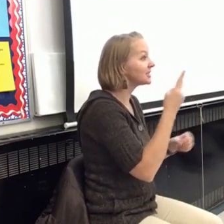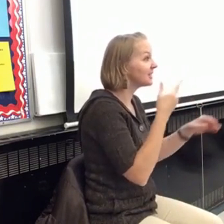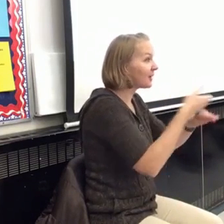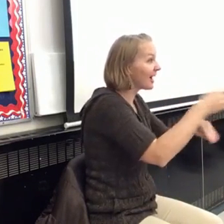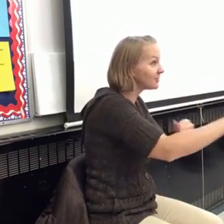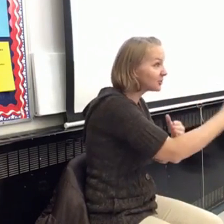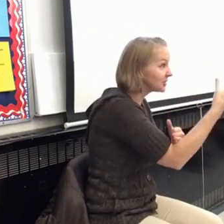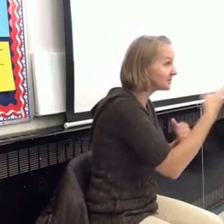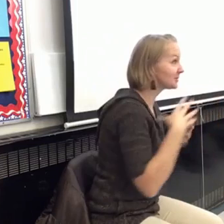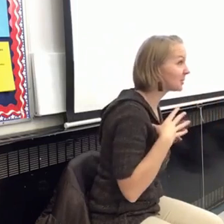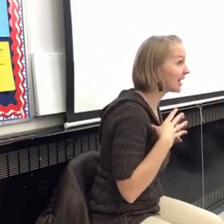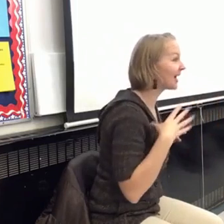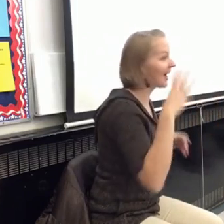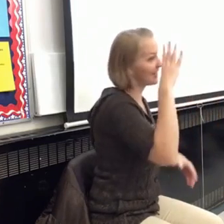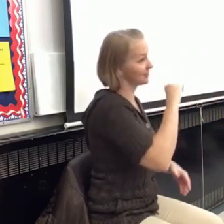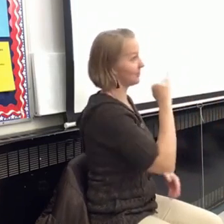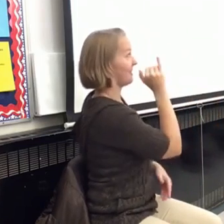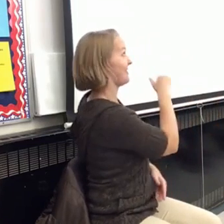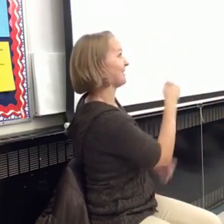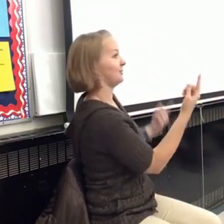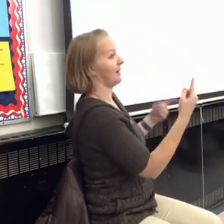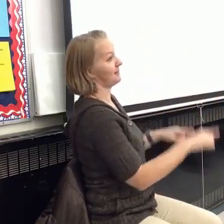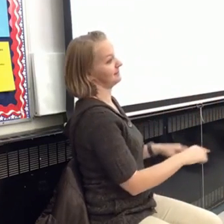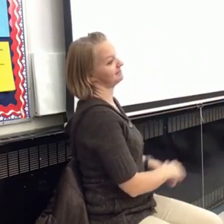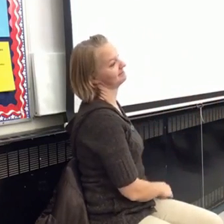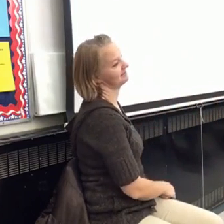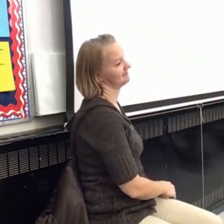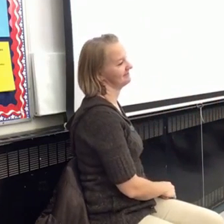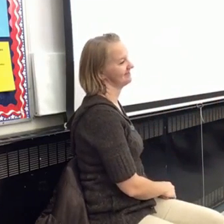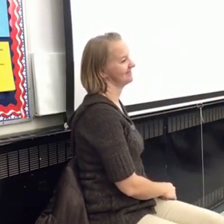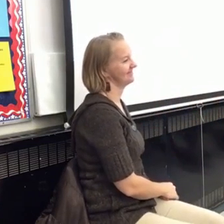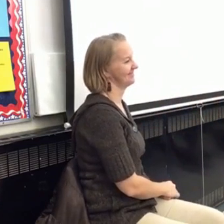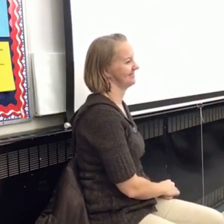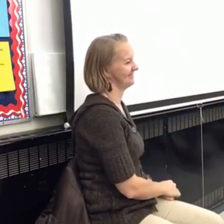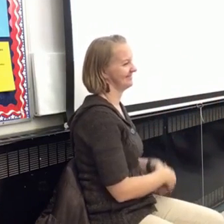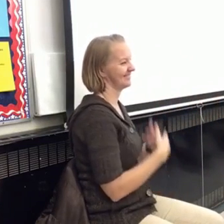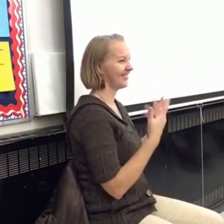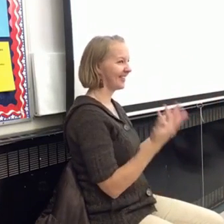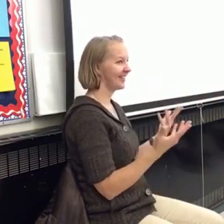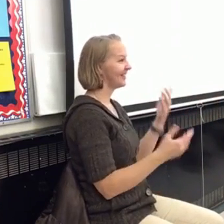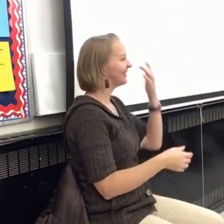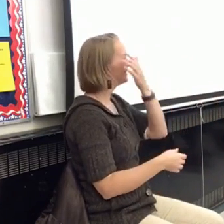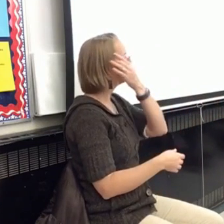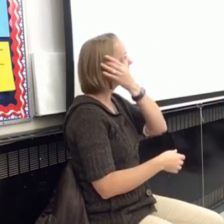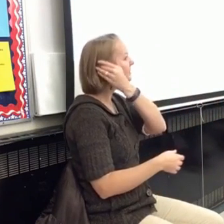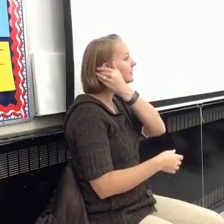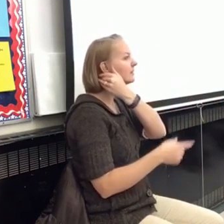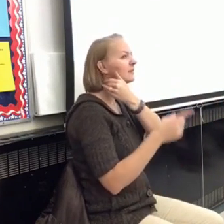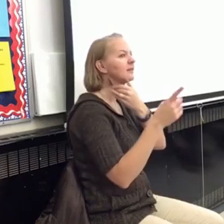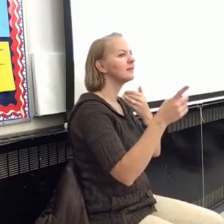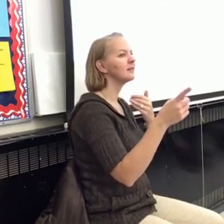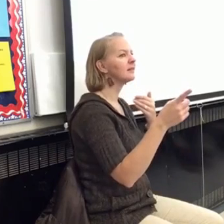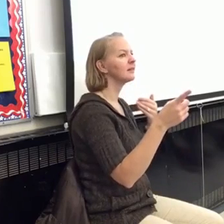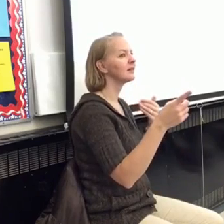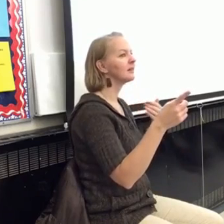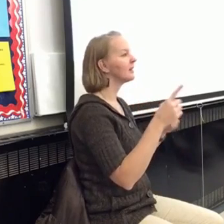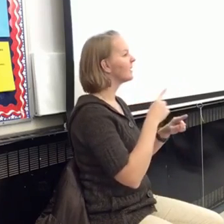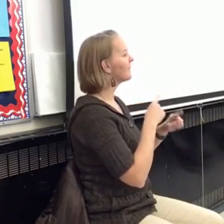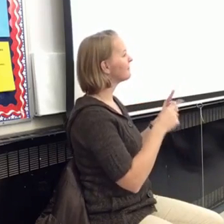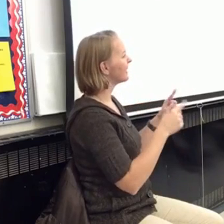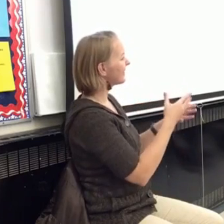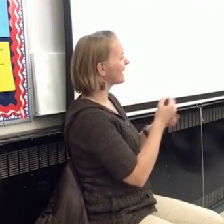I'm going to assume that this is what happened to you. Okay? Now we did... So what? But they get coal if they're